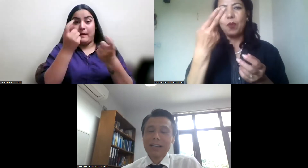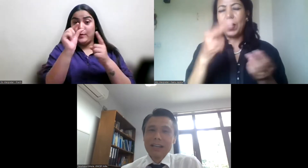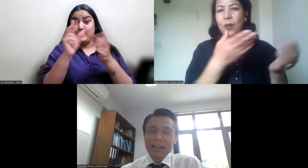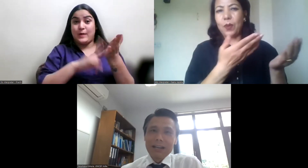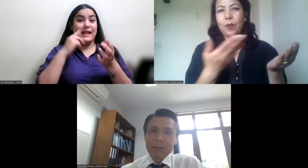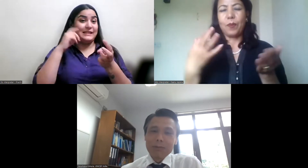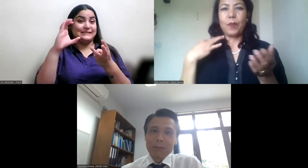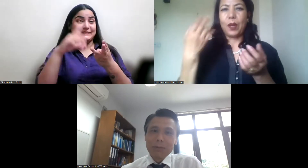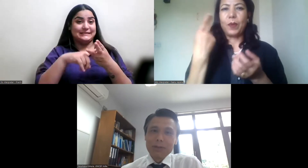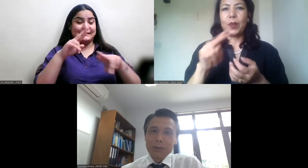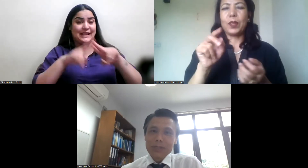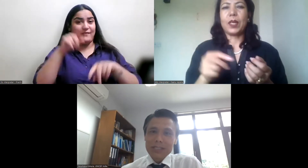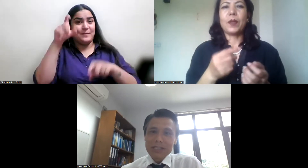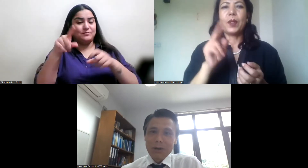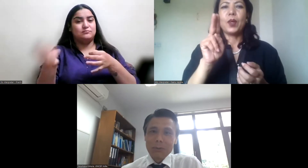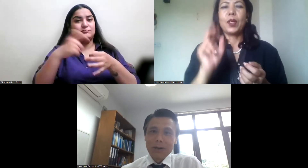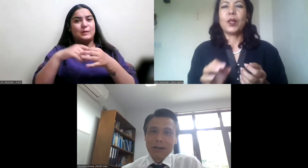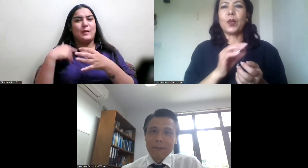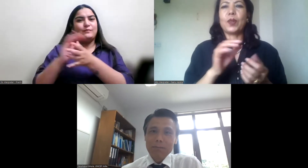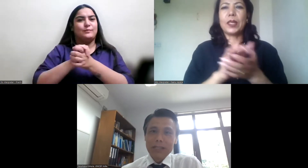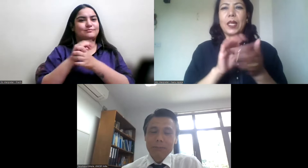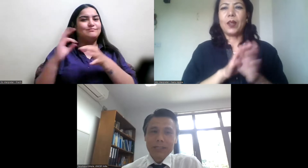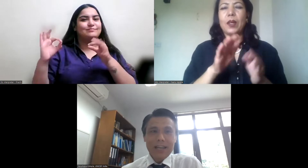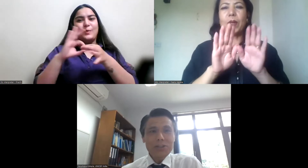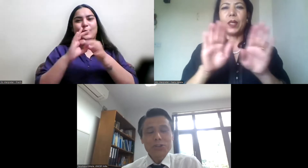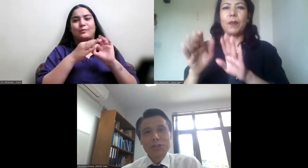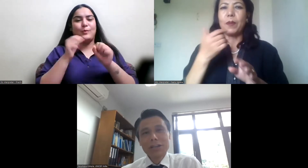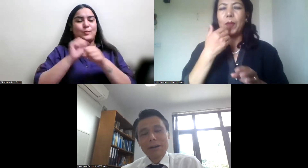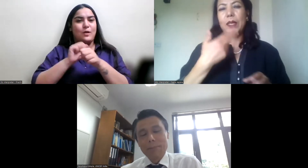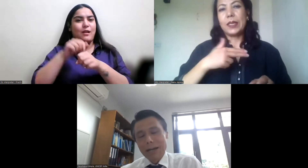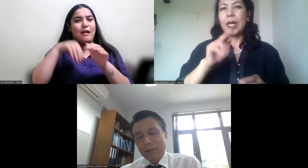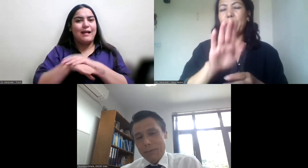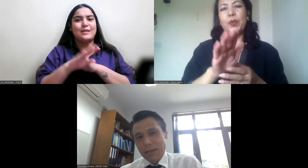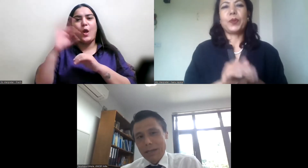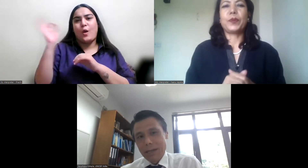colleagues from field offices of Madhya Pradesh,